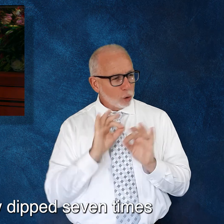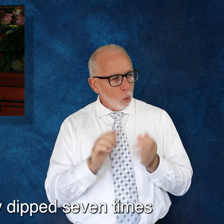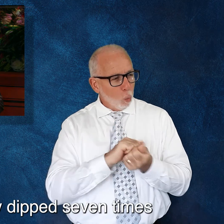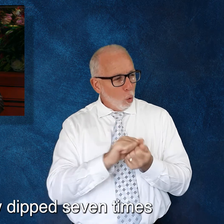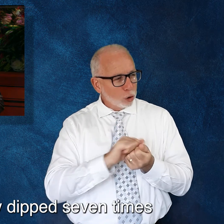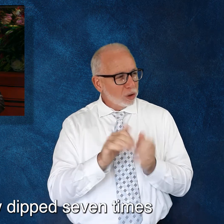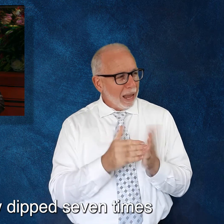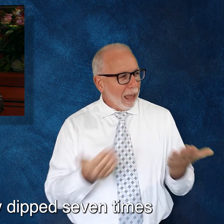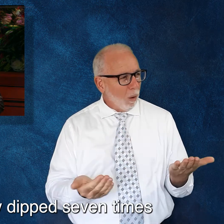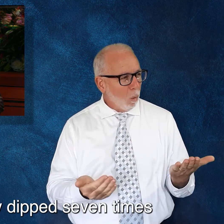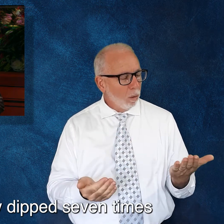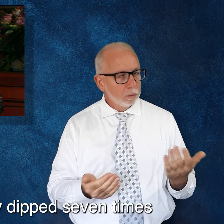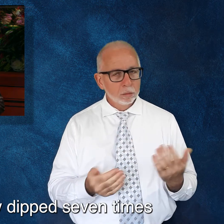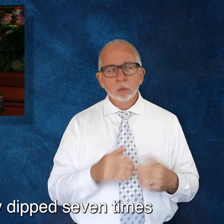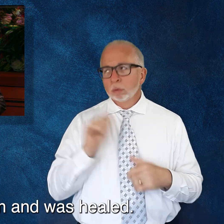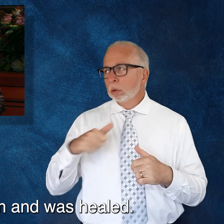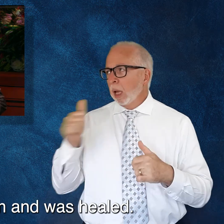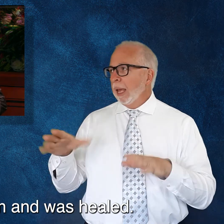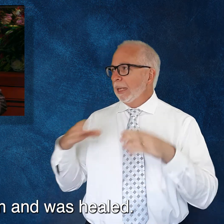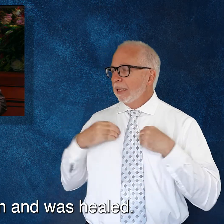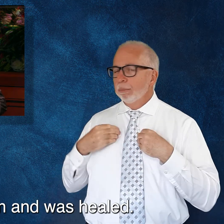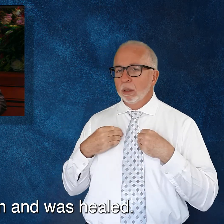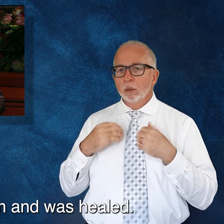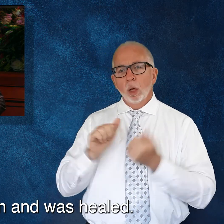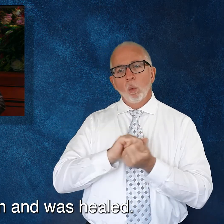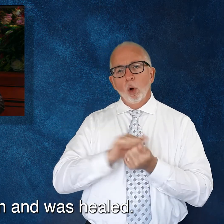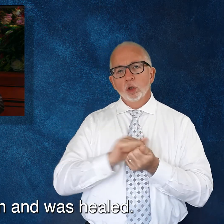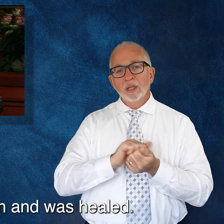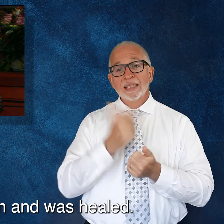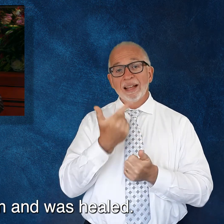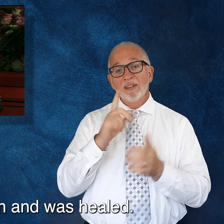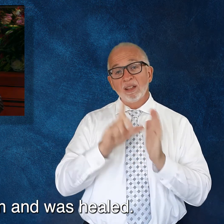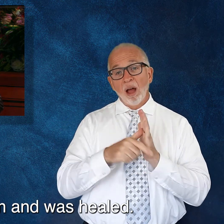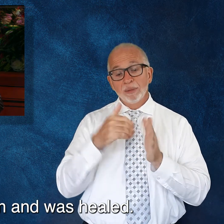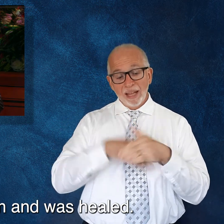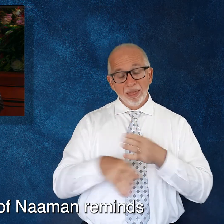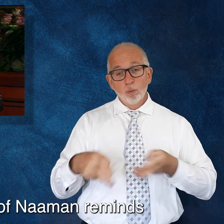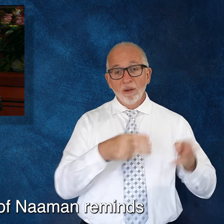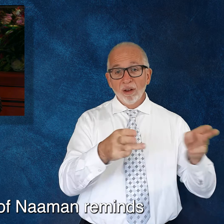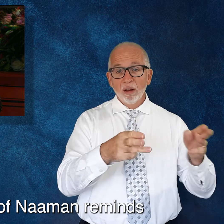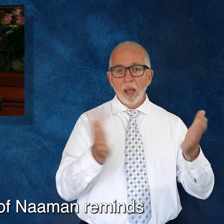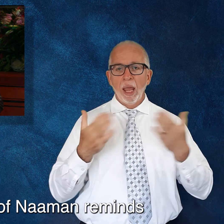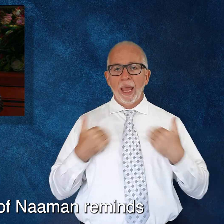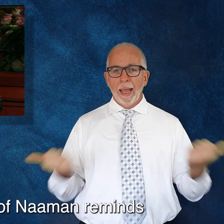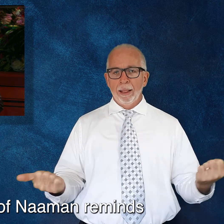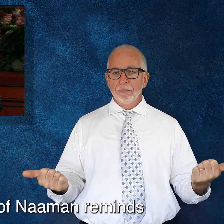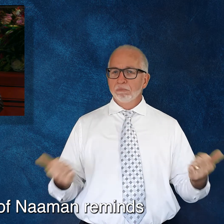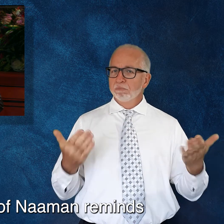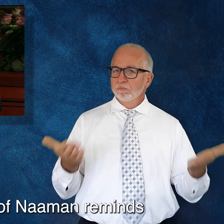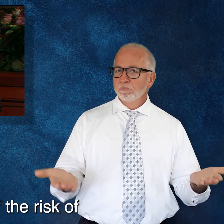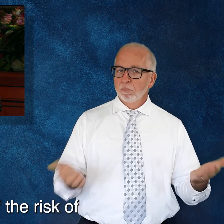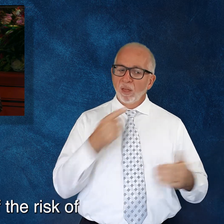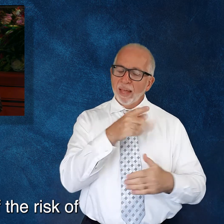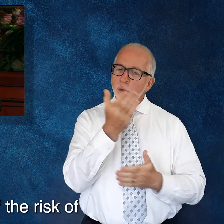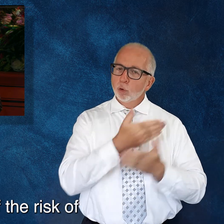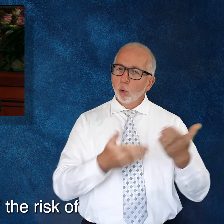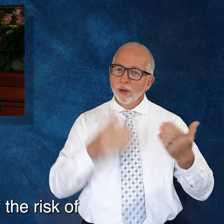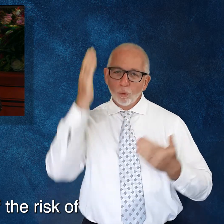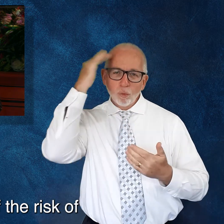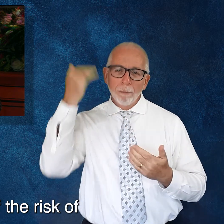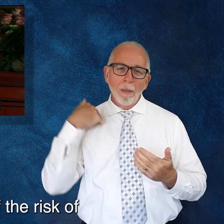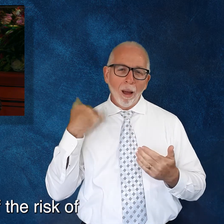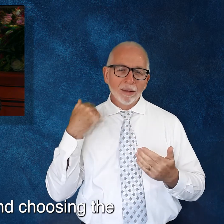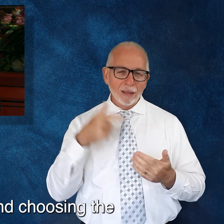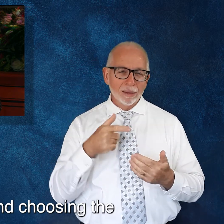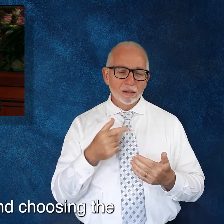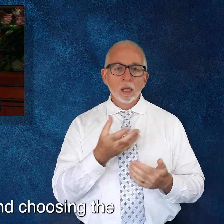Naaman finally dipped seven times in the Jordan and was healed. The account of Naaman reminds us of